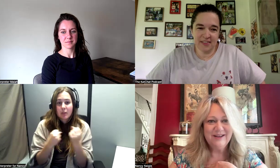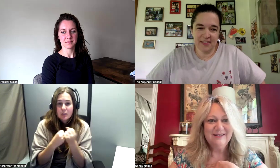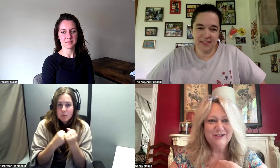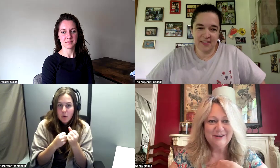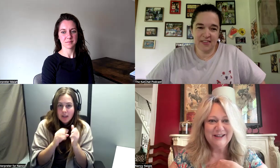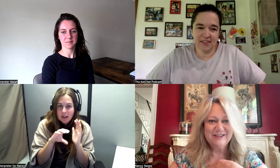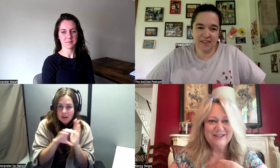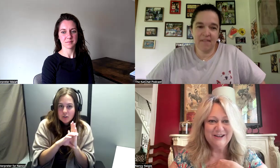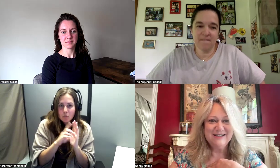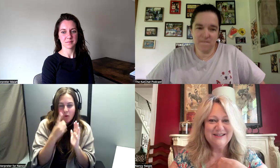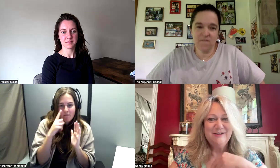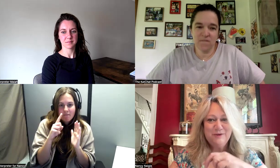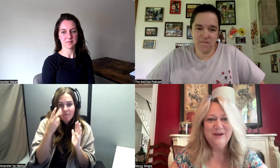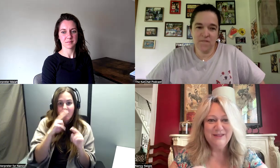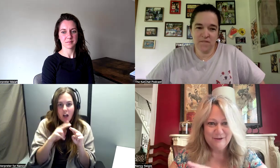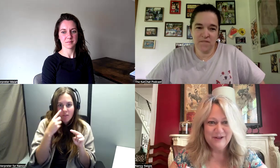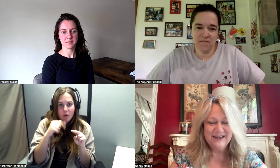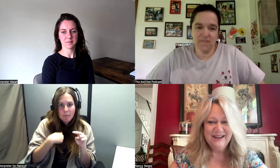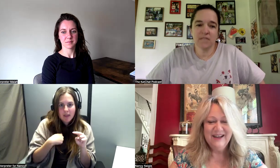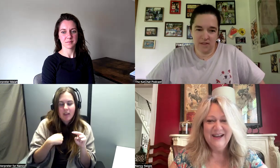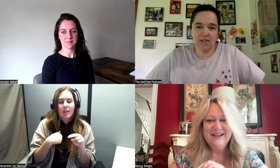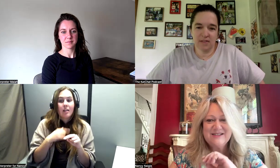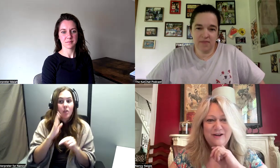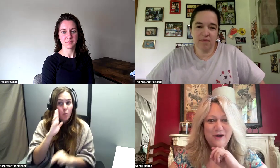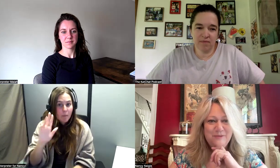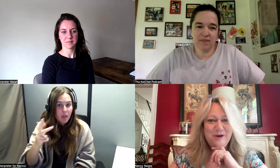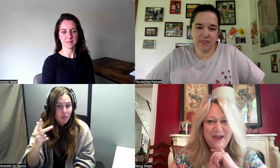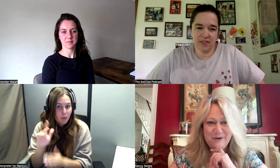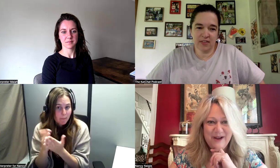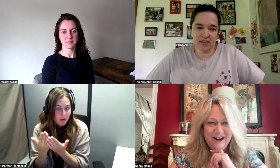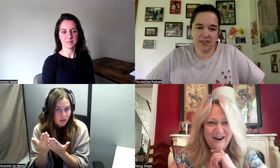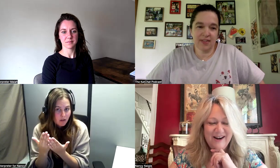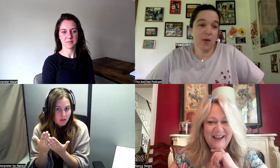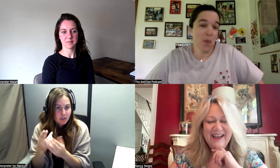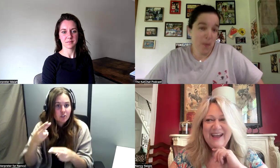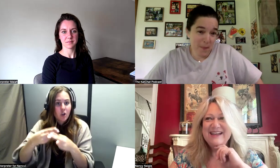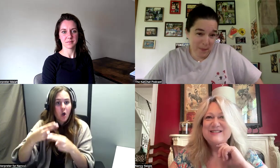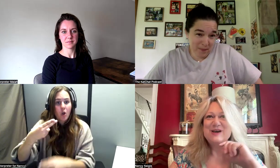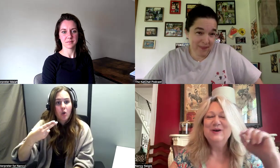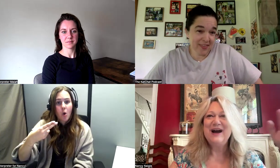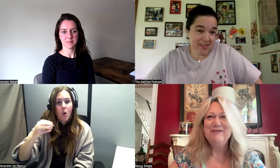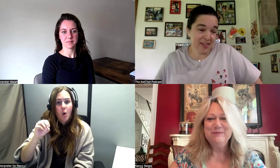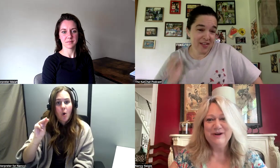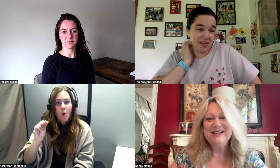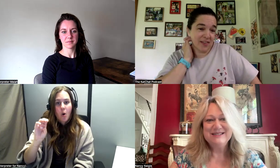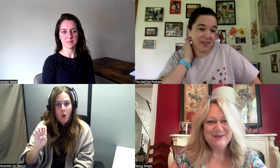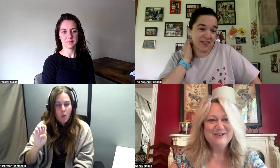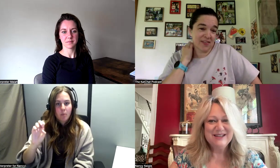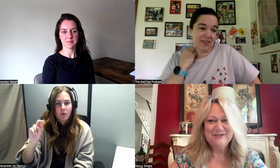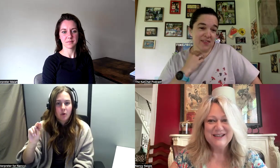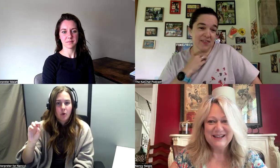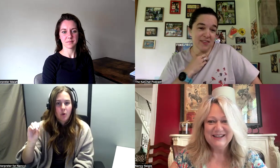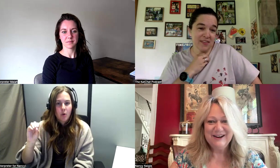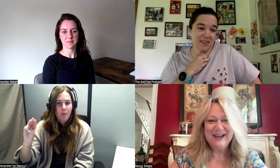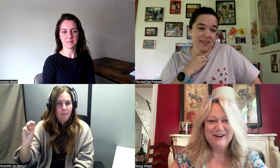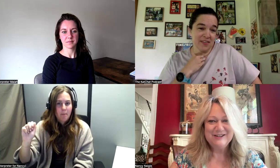third book in the Shell Collector series. So there will be a third one. It's called Home No Matter Where. And so I've been bringing some of those